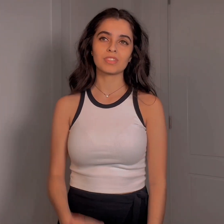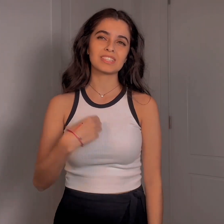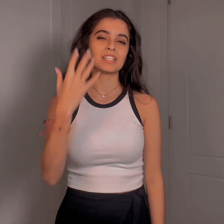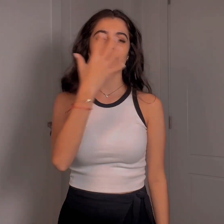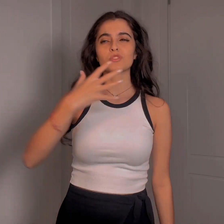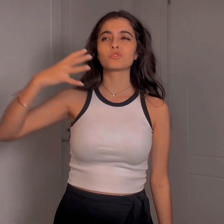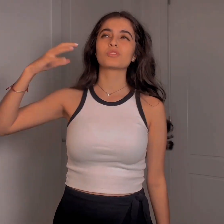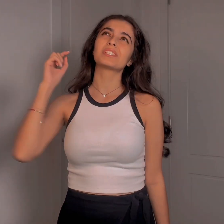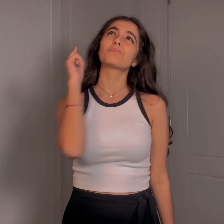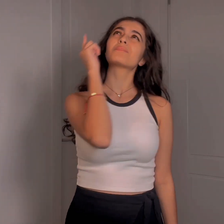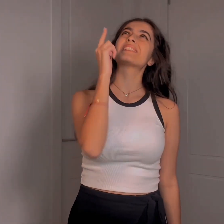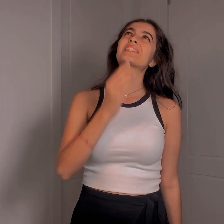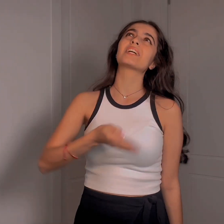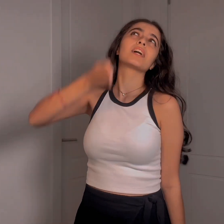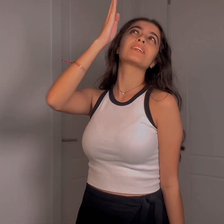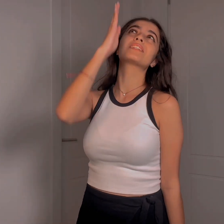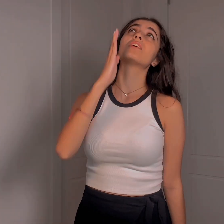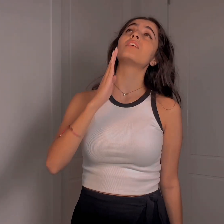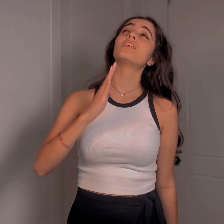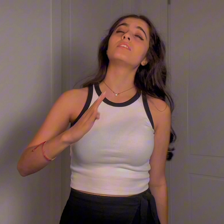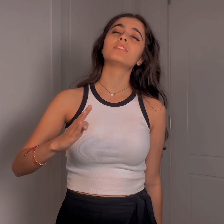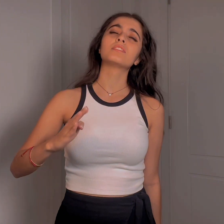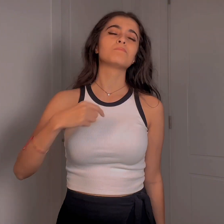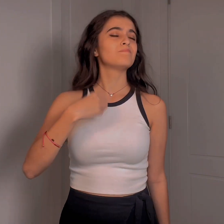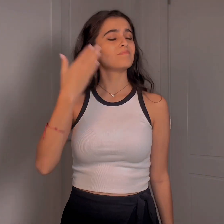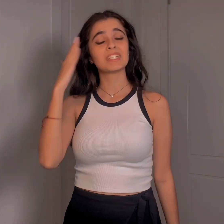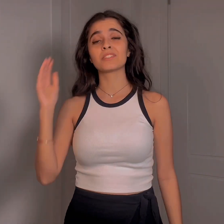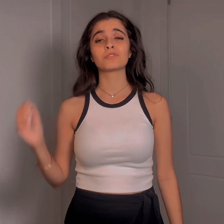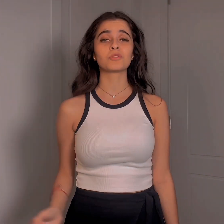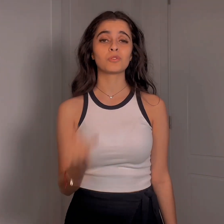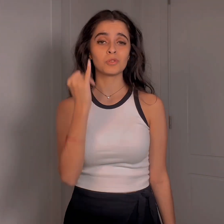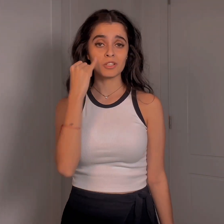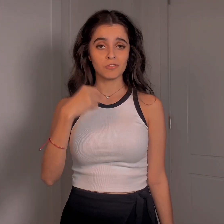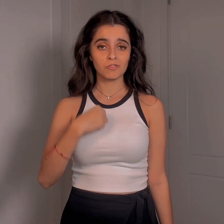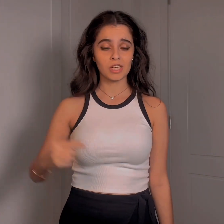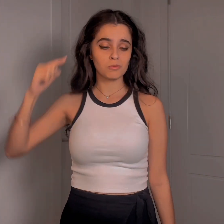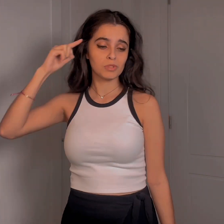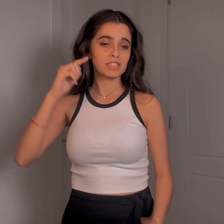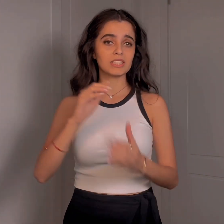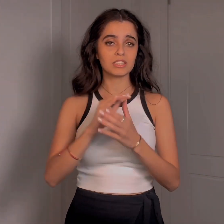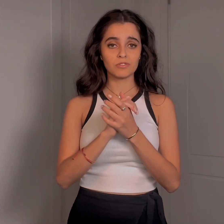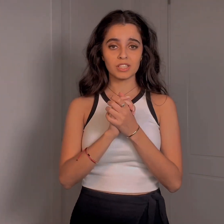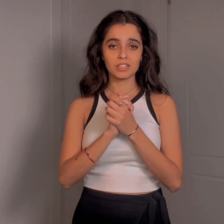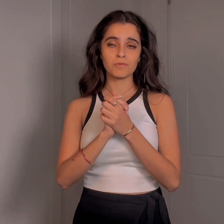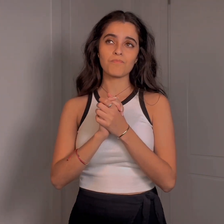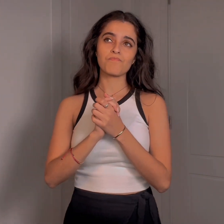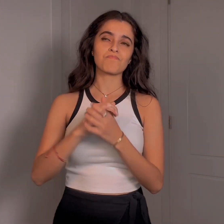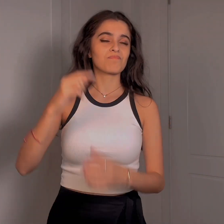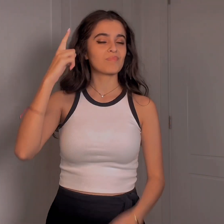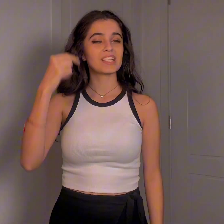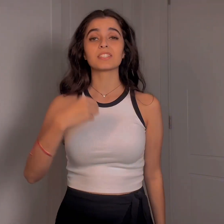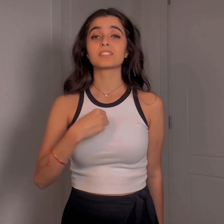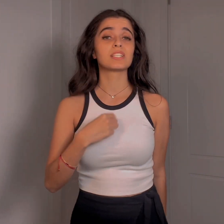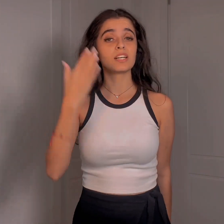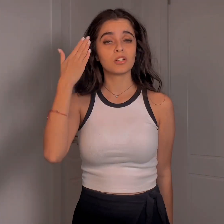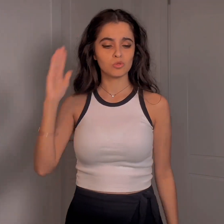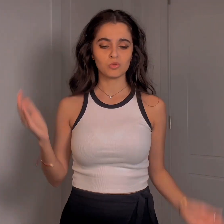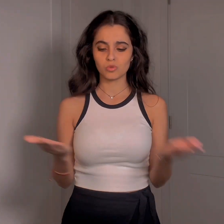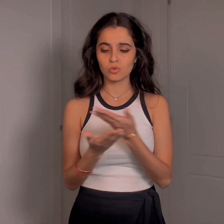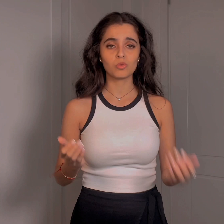I'm screaming at a God I don't know if I believe in, 'cause I don't know